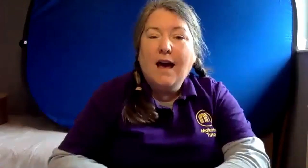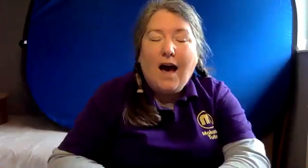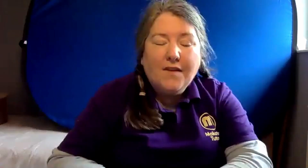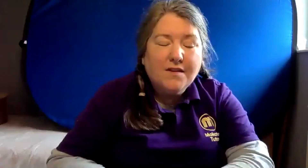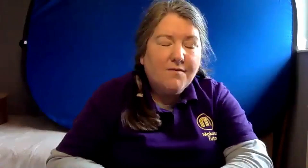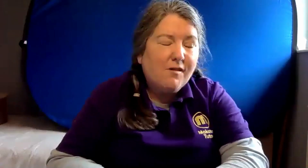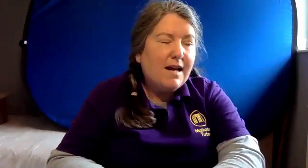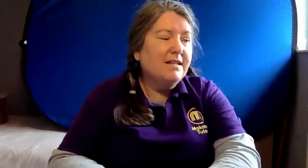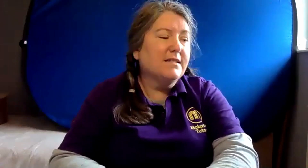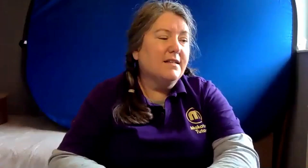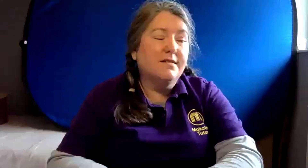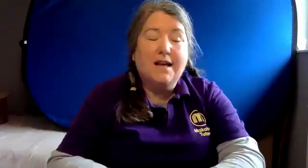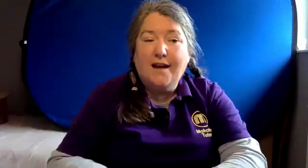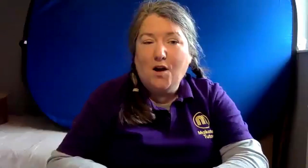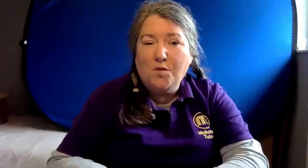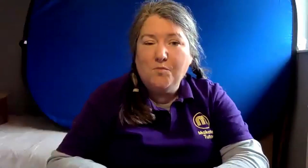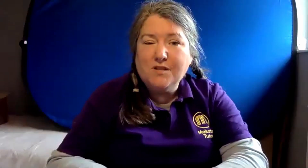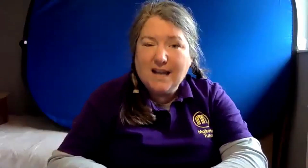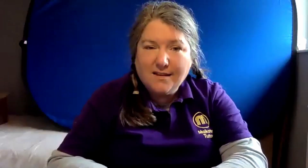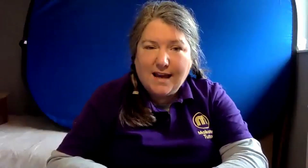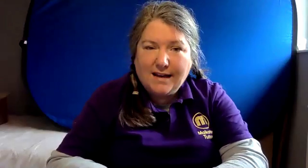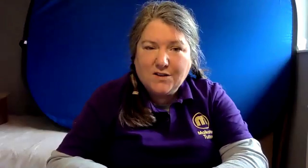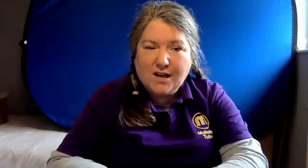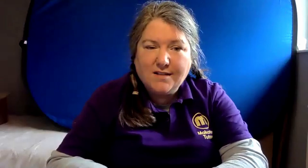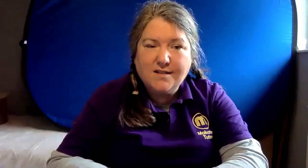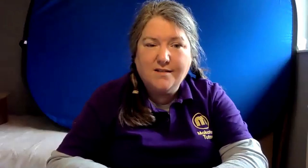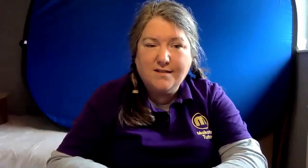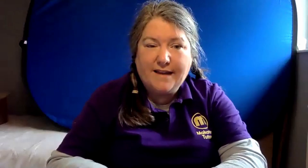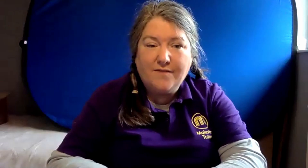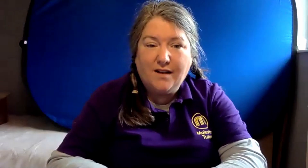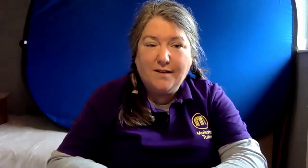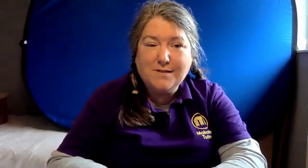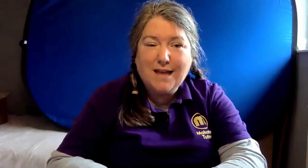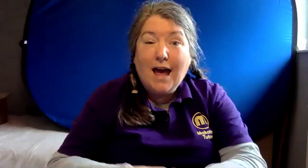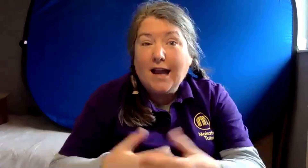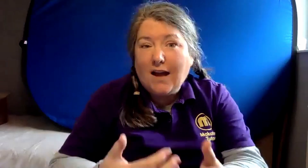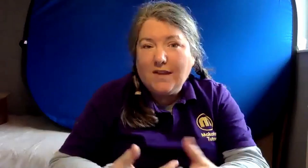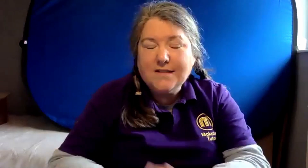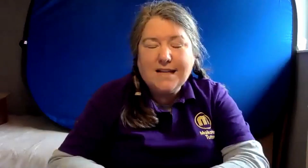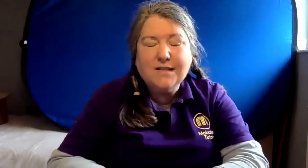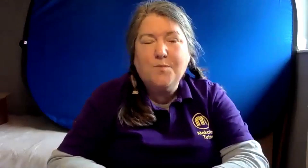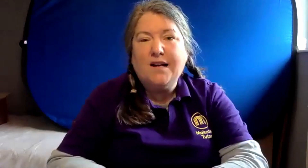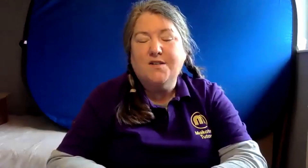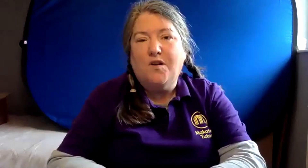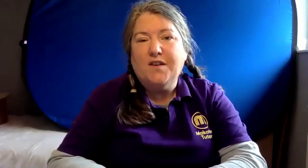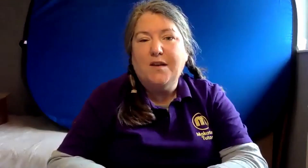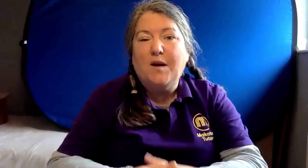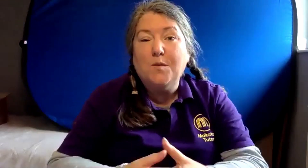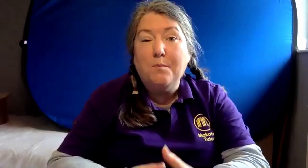And the other phrase, stay at home, protect the NHS and save lives. Again, that takes us back to our thinking about the